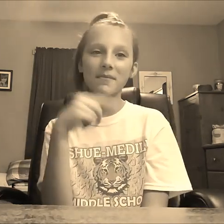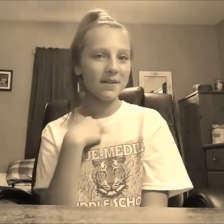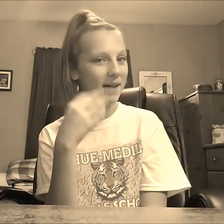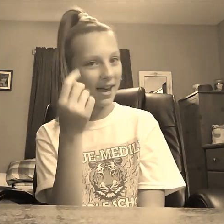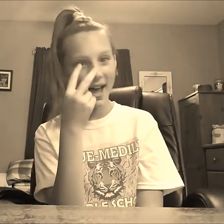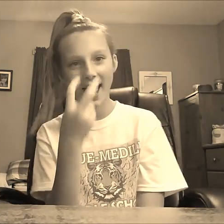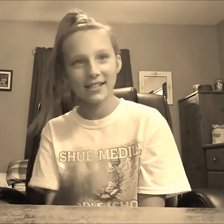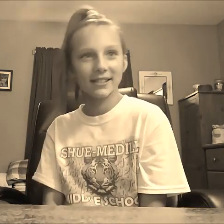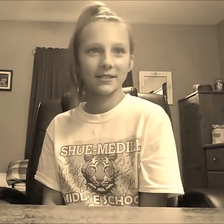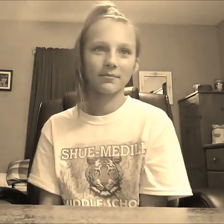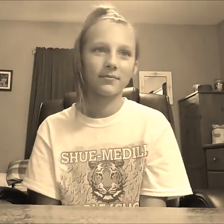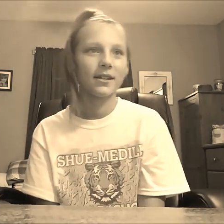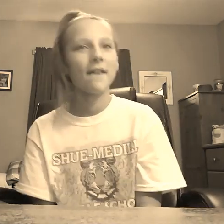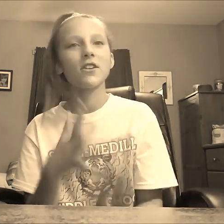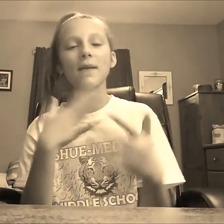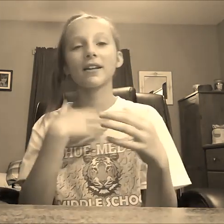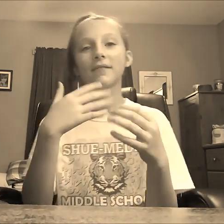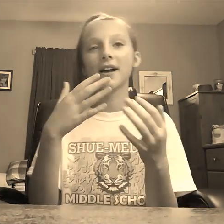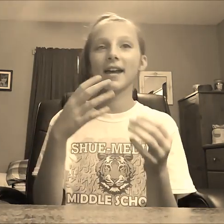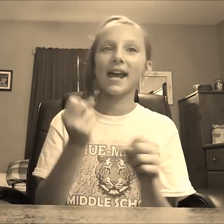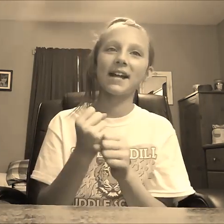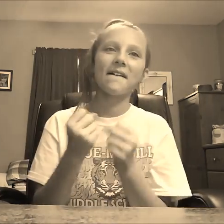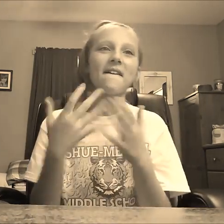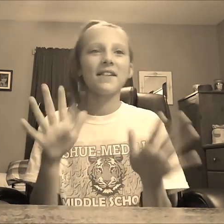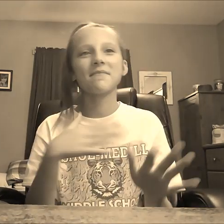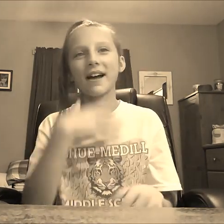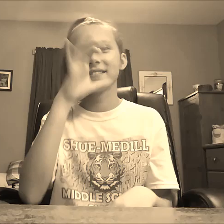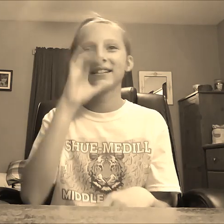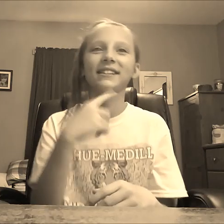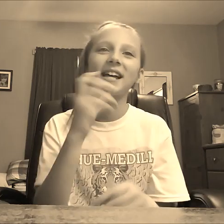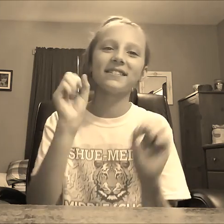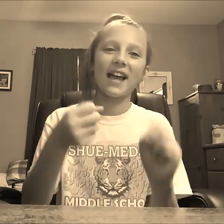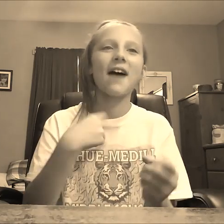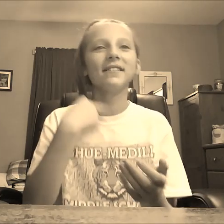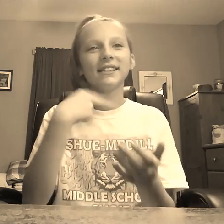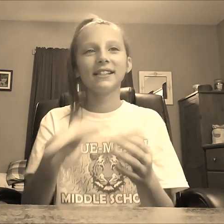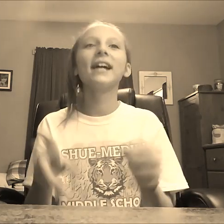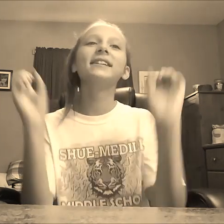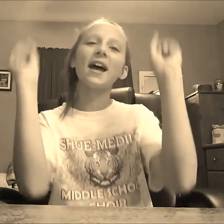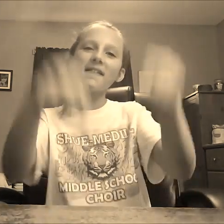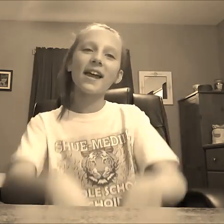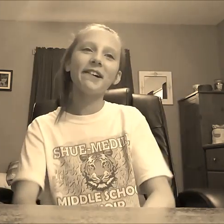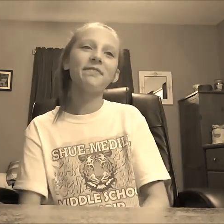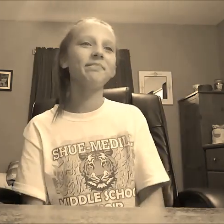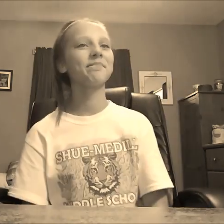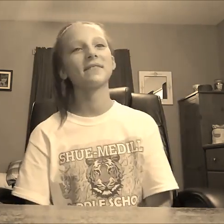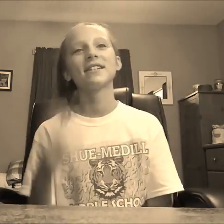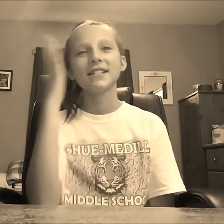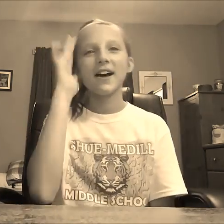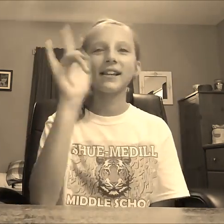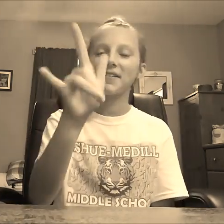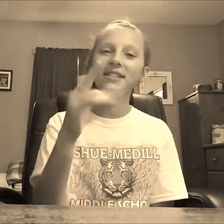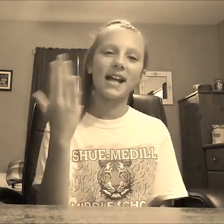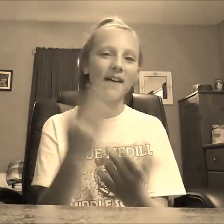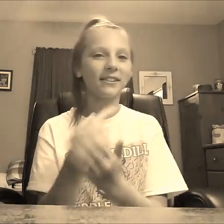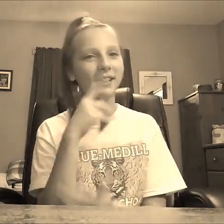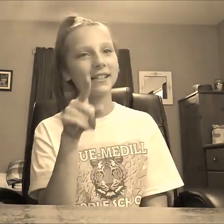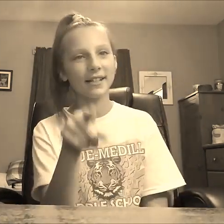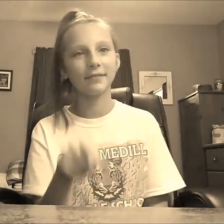looking me in my eyes Can you take my hand, finish my drink, say, shall we dance? Hell yeah You know I love you, did I ever tell